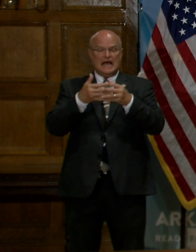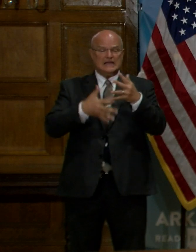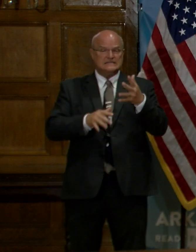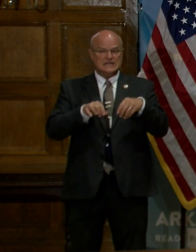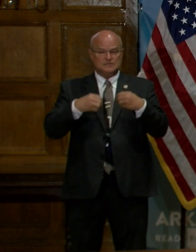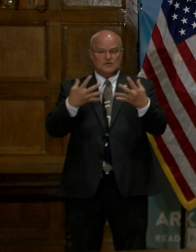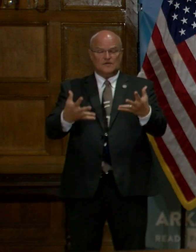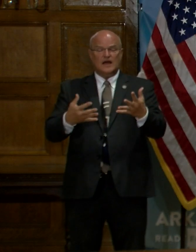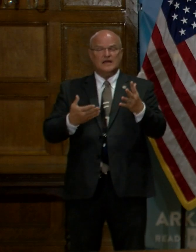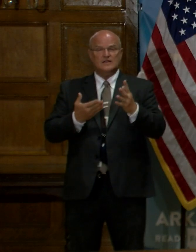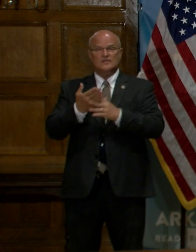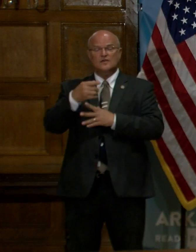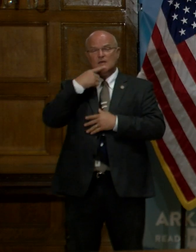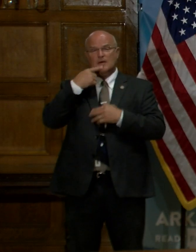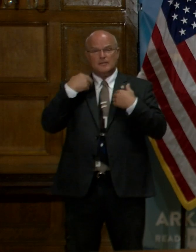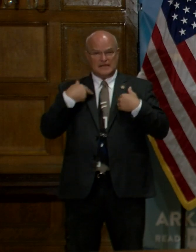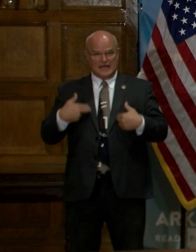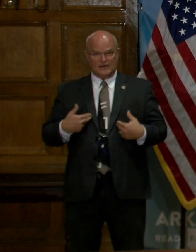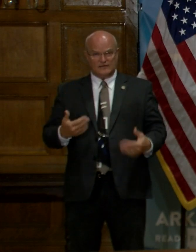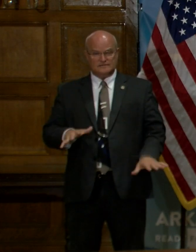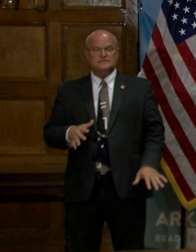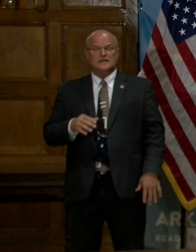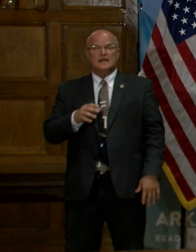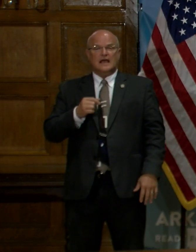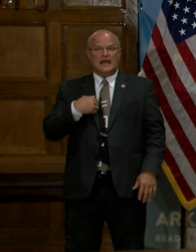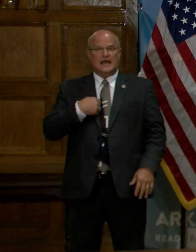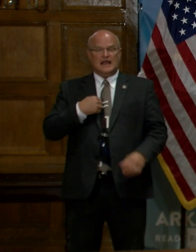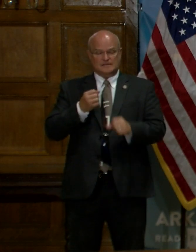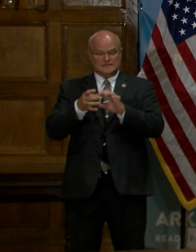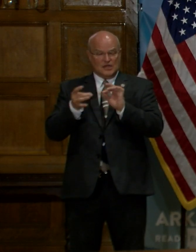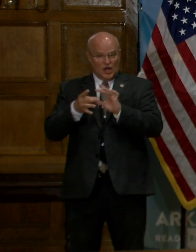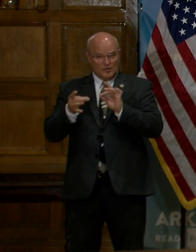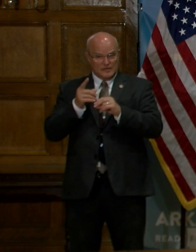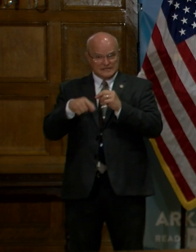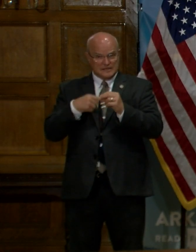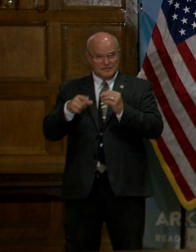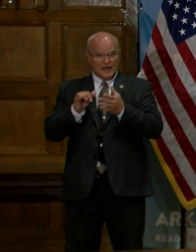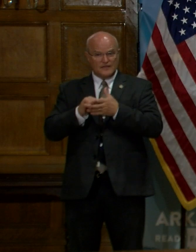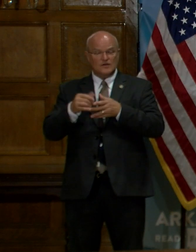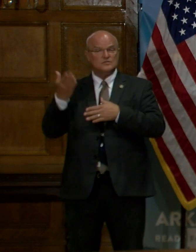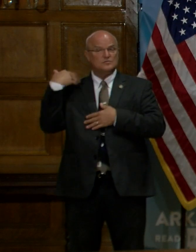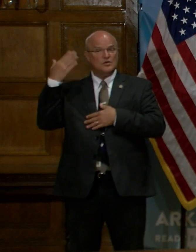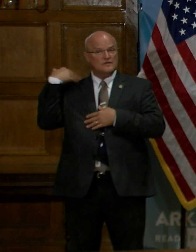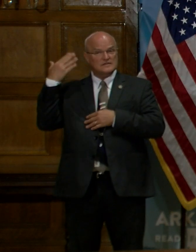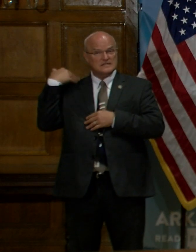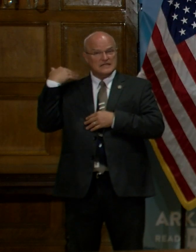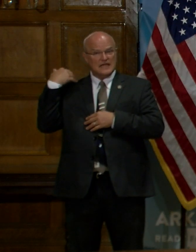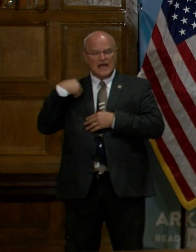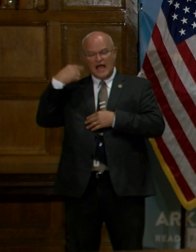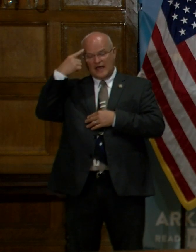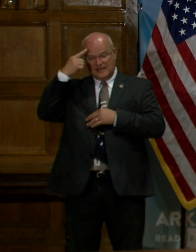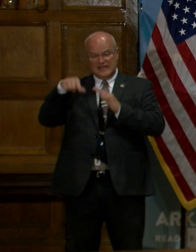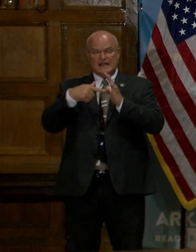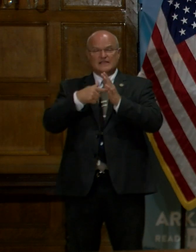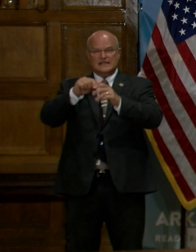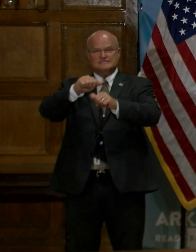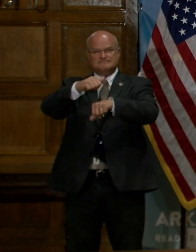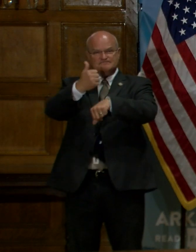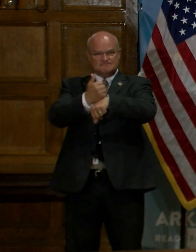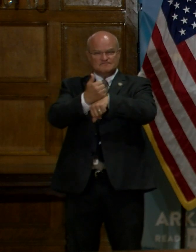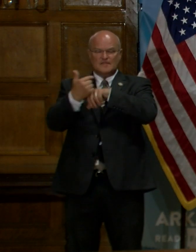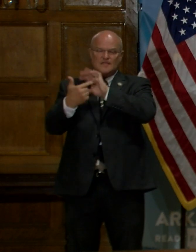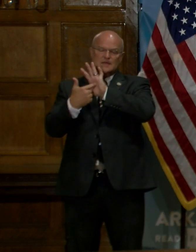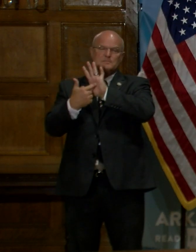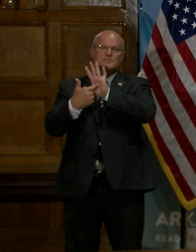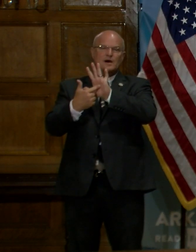that is provided through the public health. I've made some comments about those previously. I think this sets the